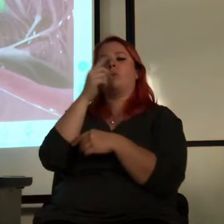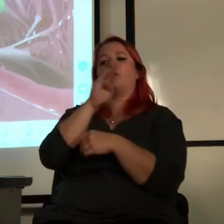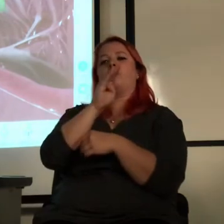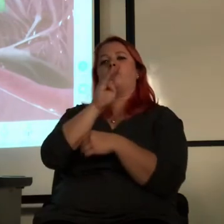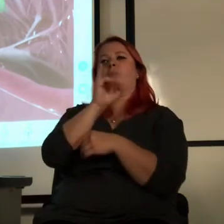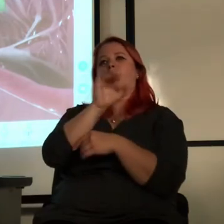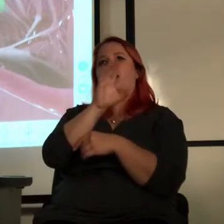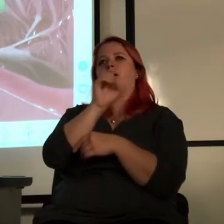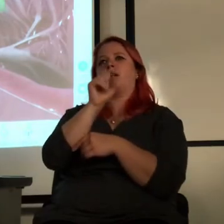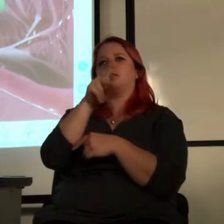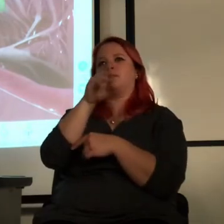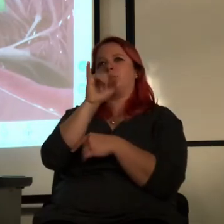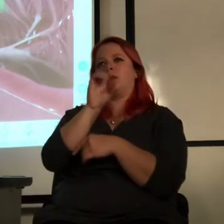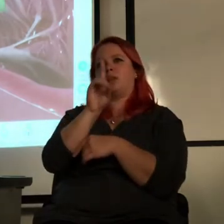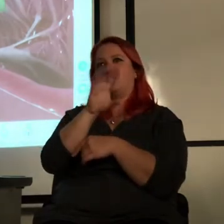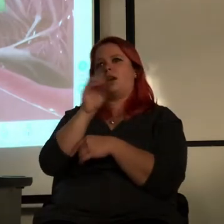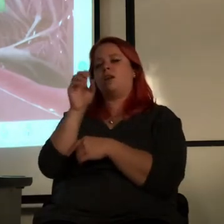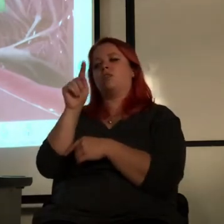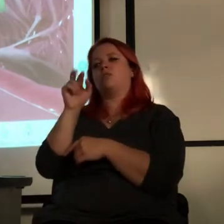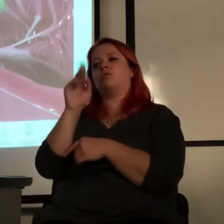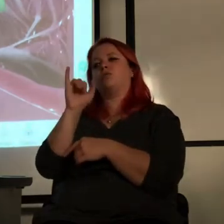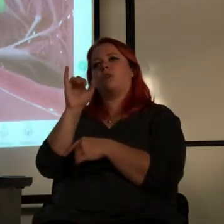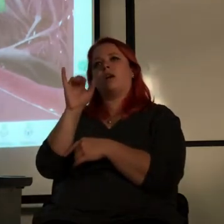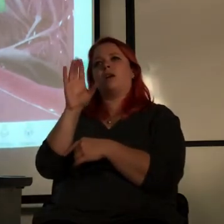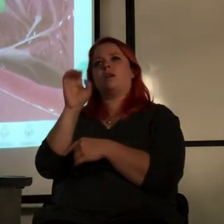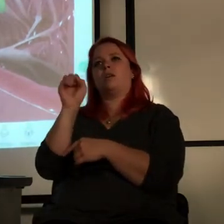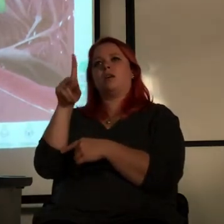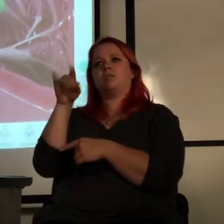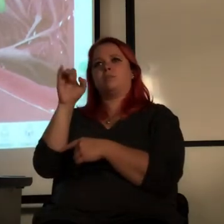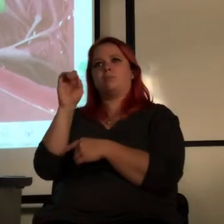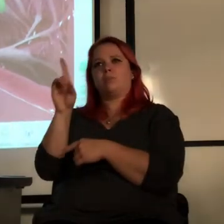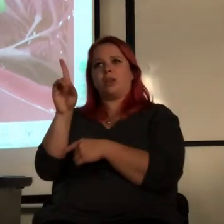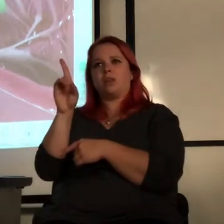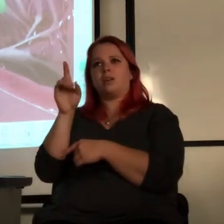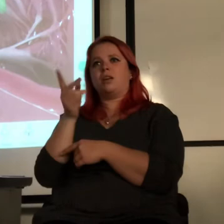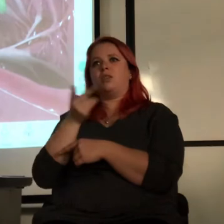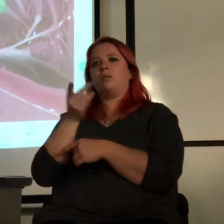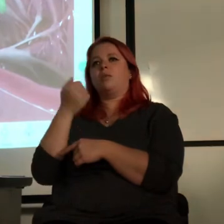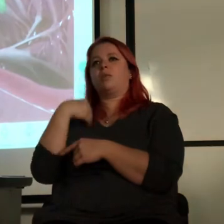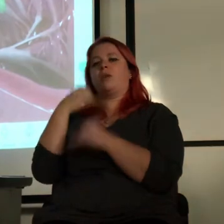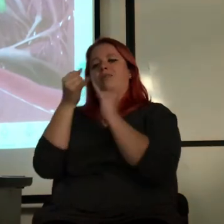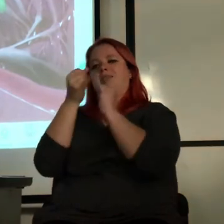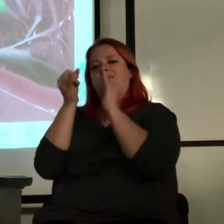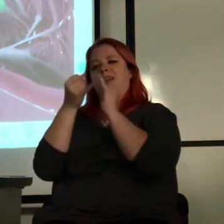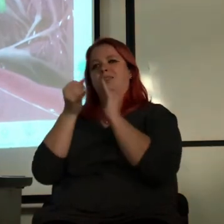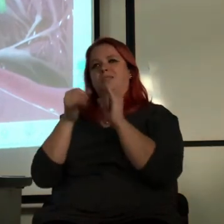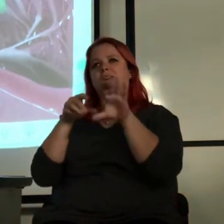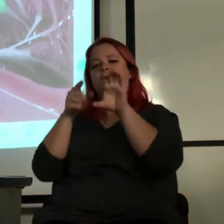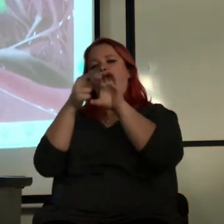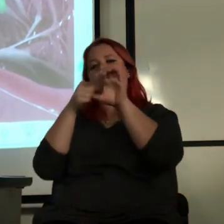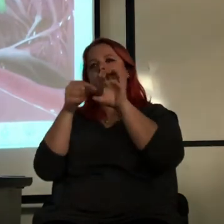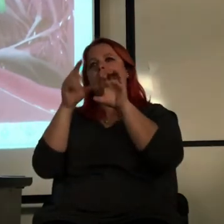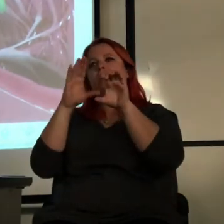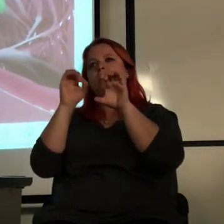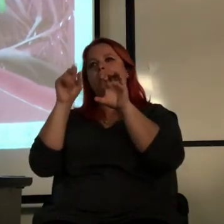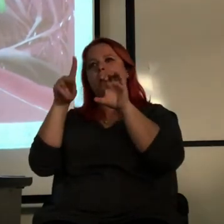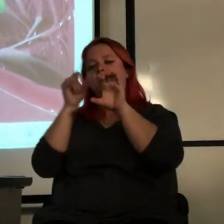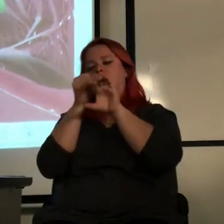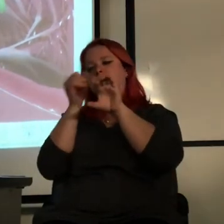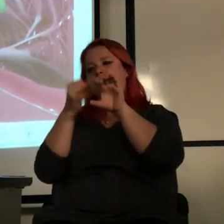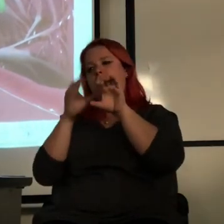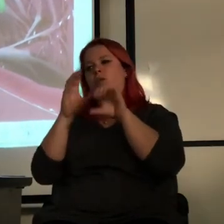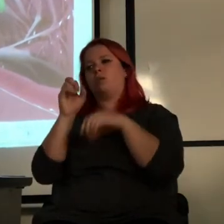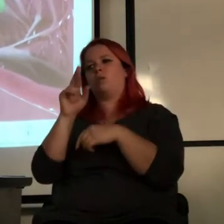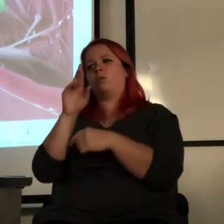tricuspid valve, you're going to have the cusp of the valve, the chordae tendinae, and the papillary muscle. Let's note